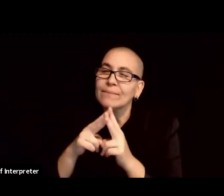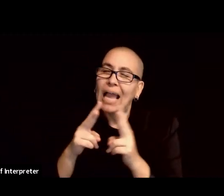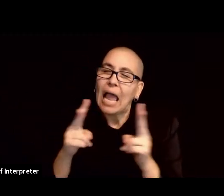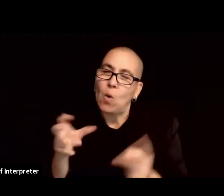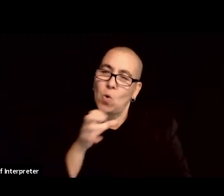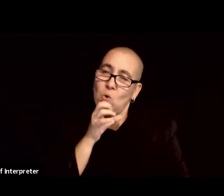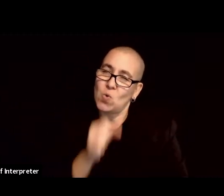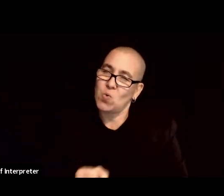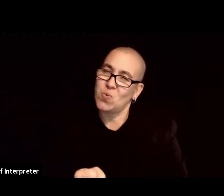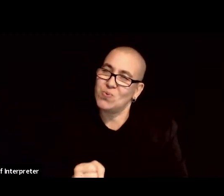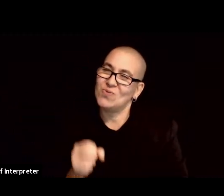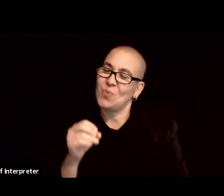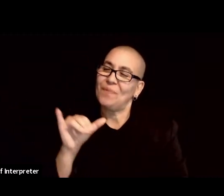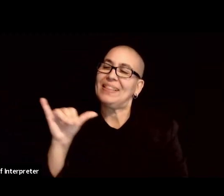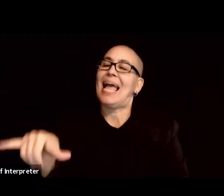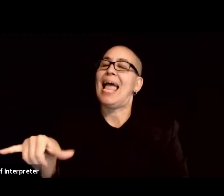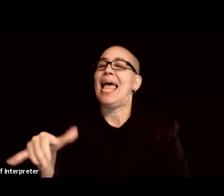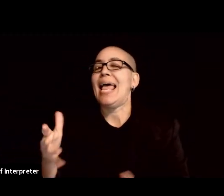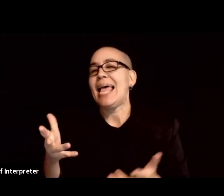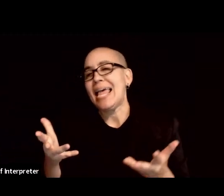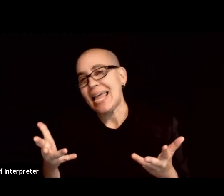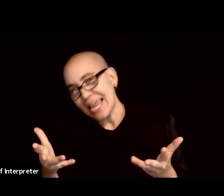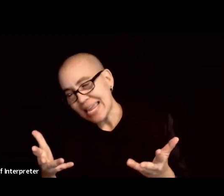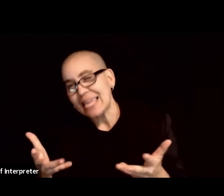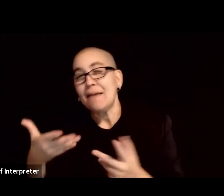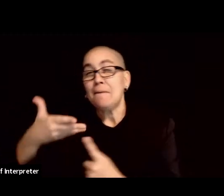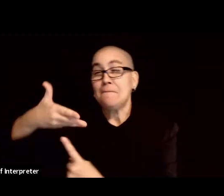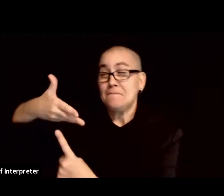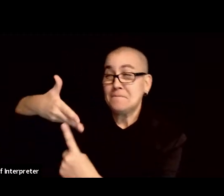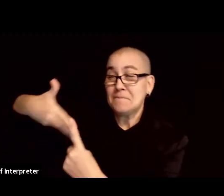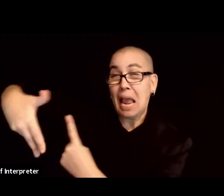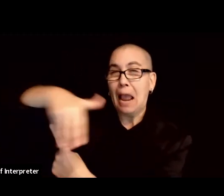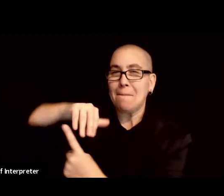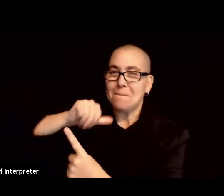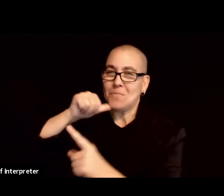environment does not lend itself to this,